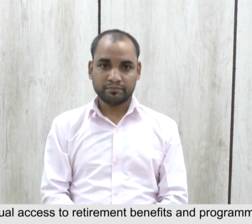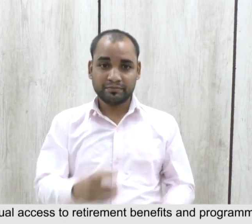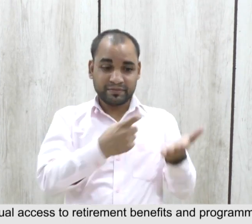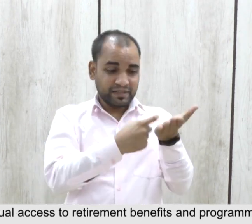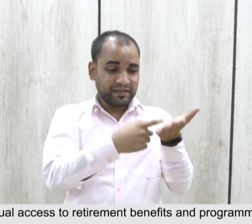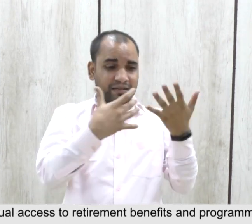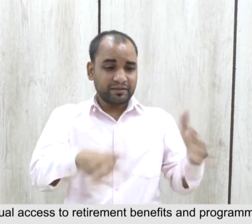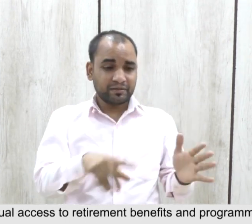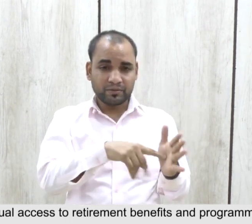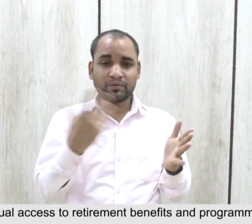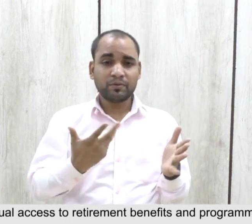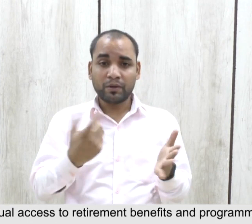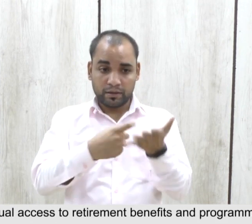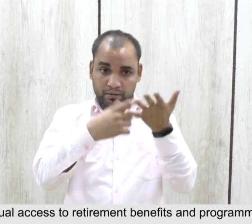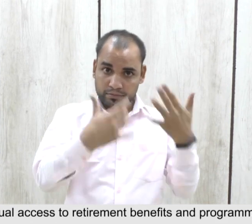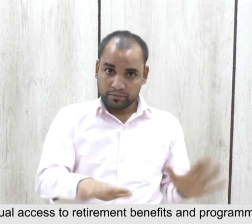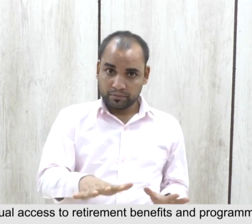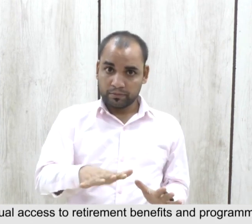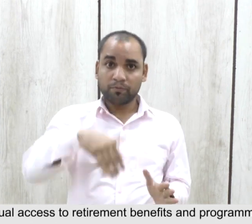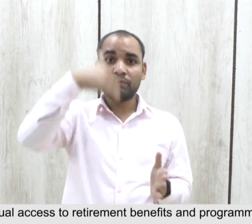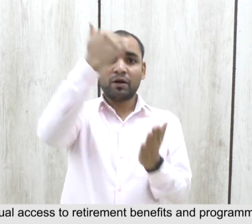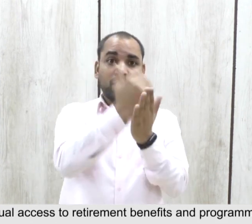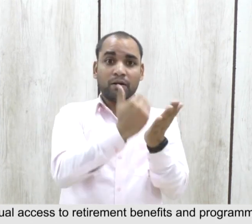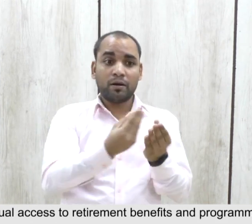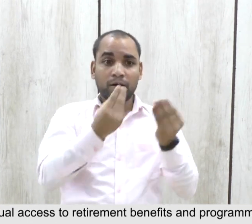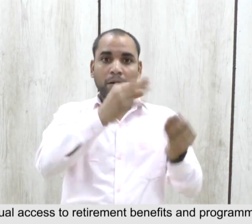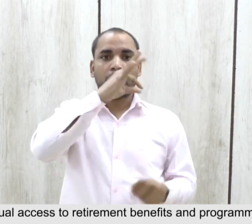equal access to retirement benefits and programs.